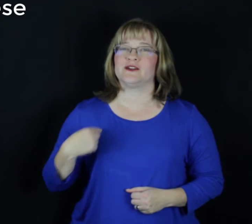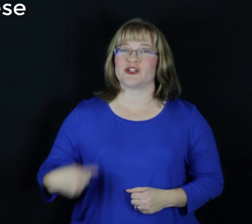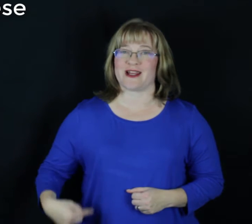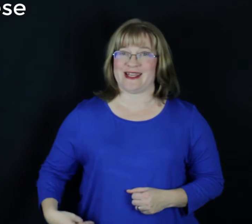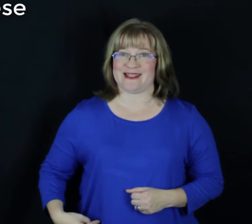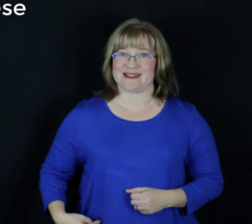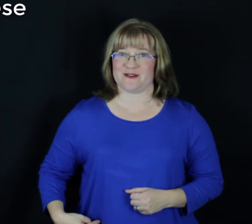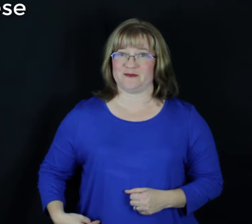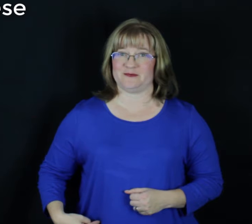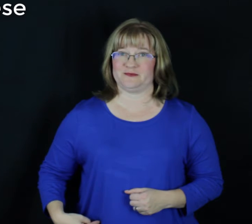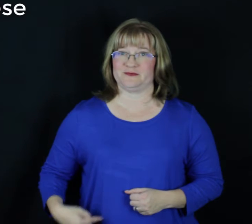Chinese.